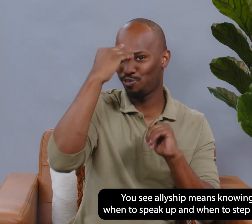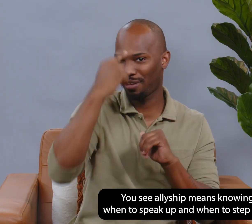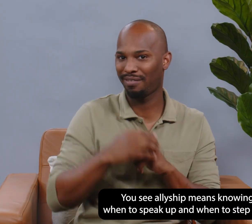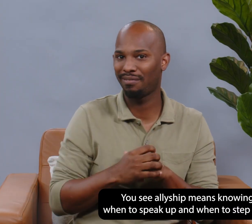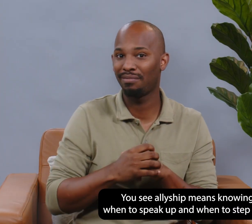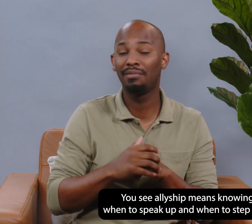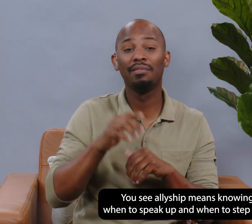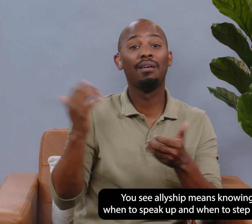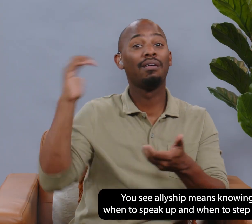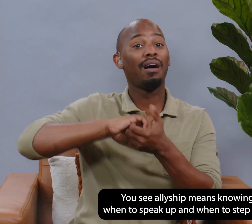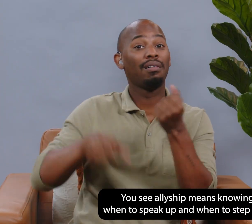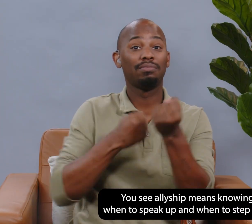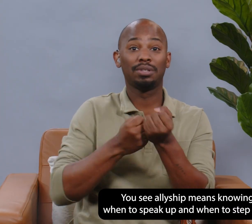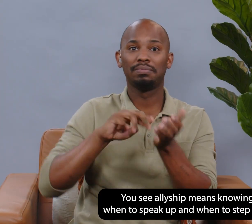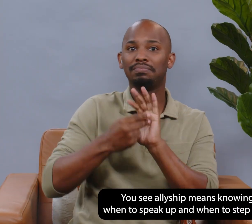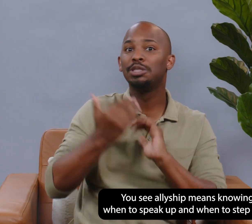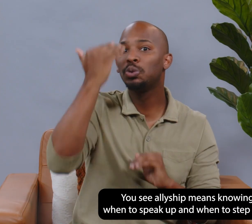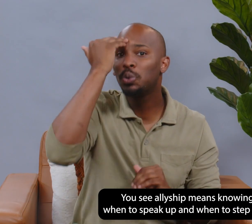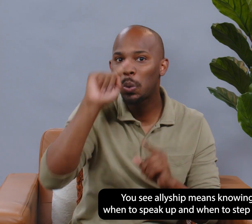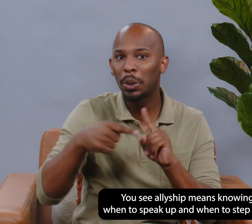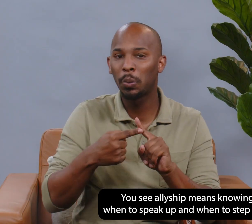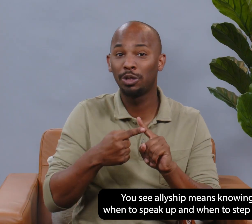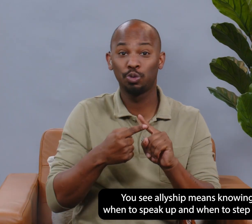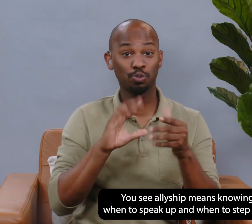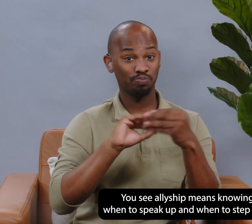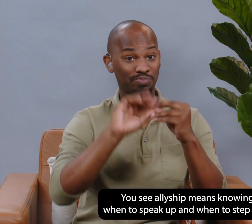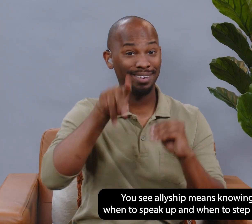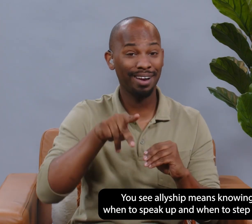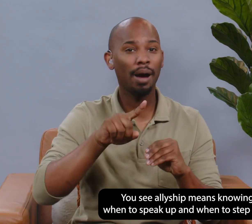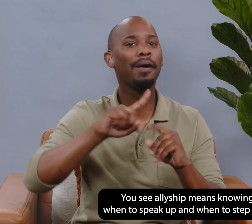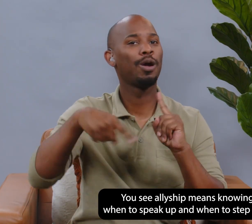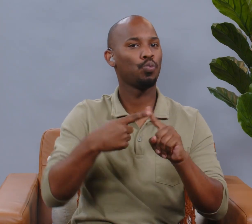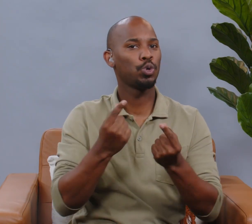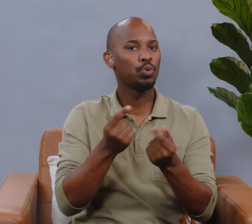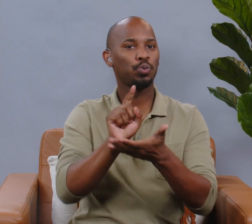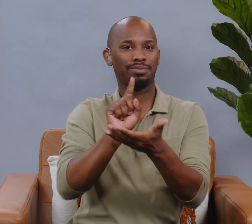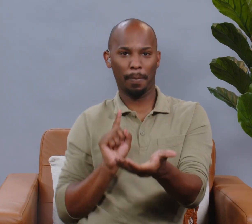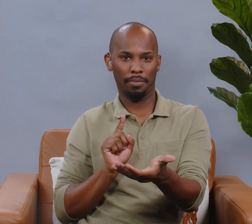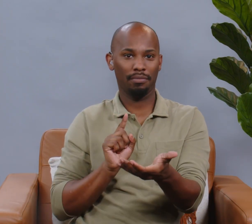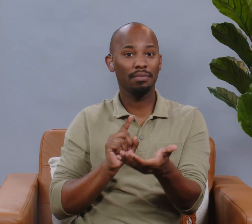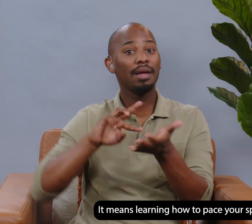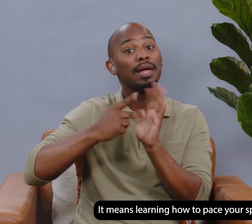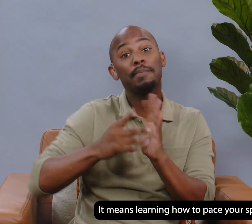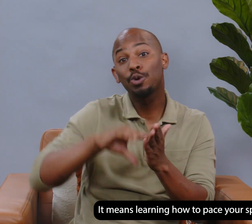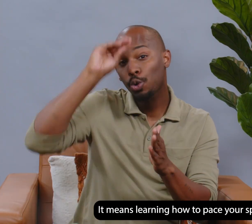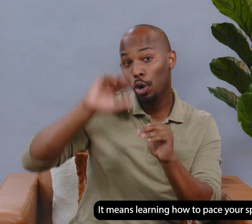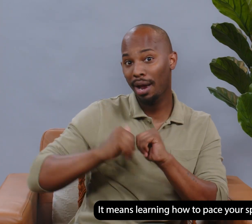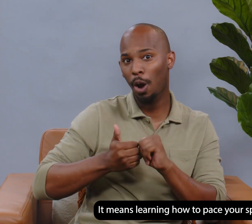see, allyship means knowing when to speak up and when to step back. It means learning how to